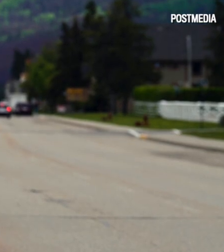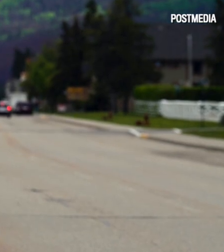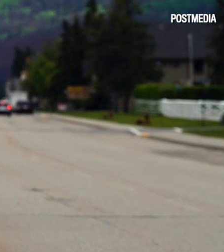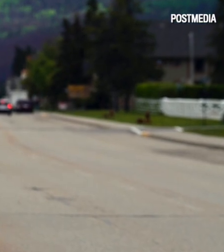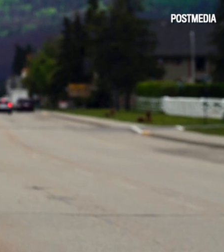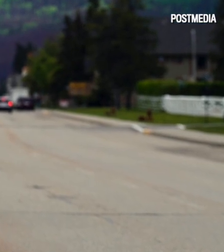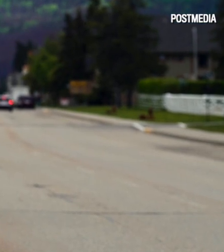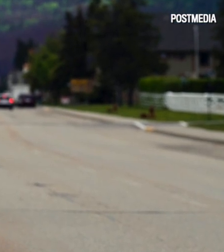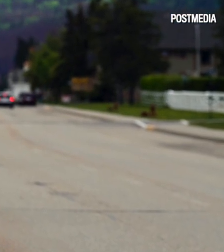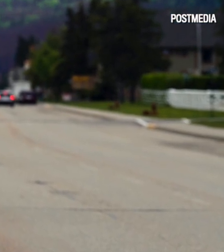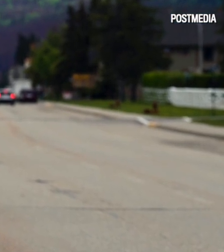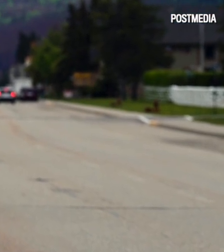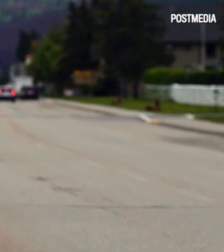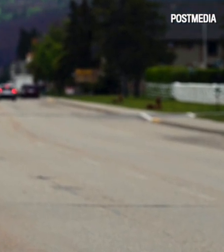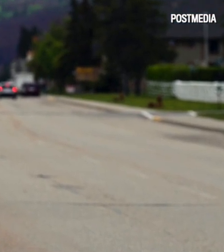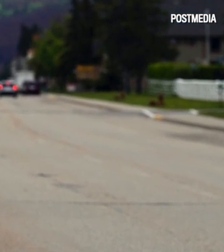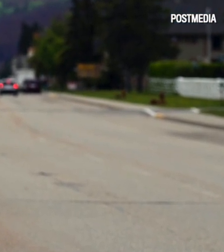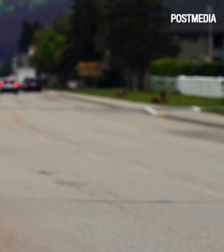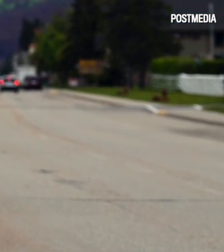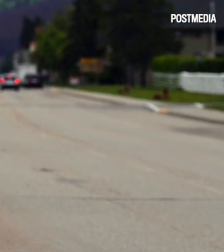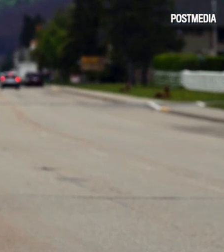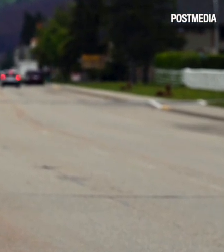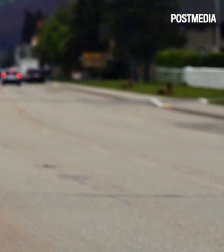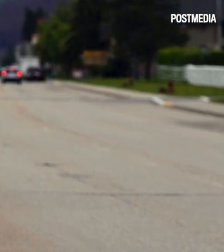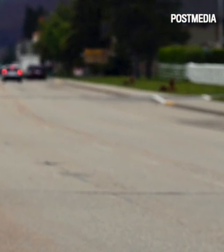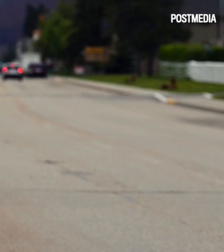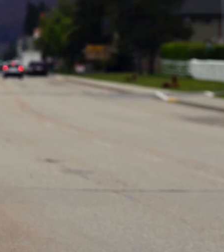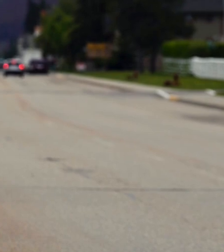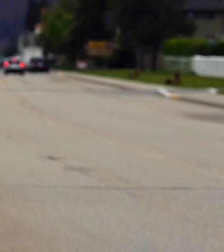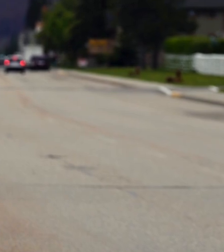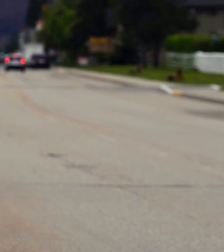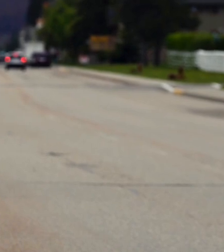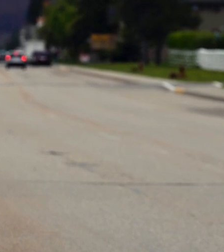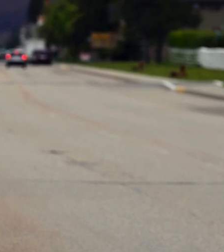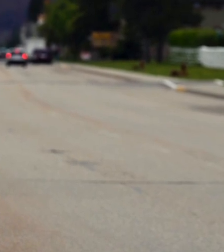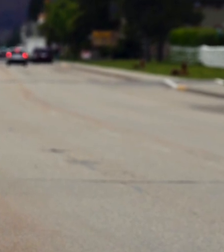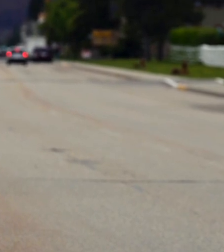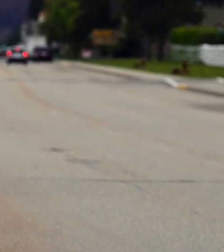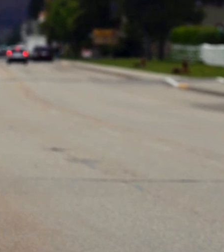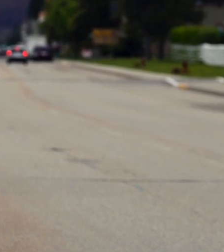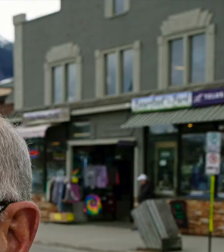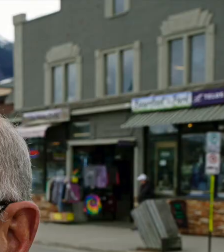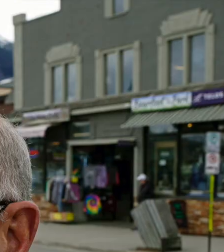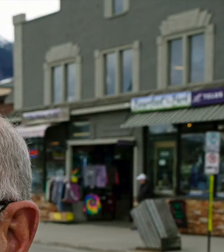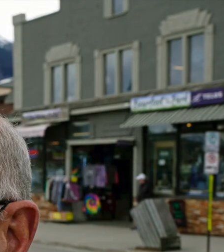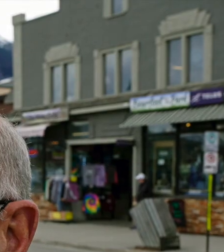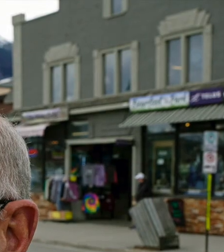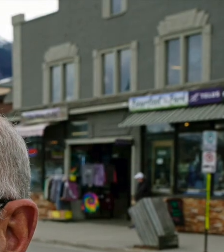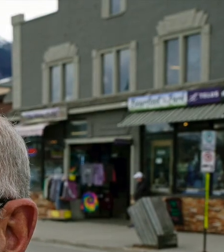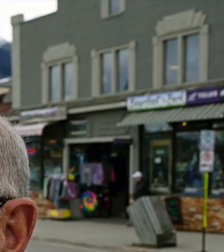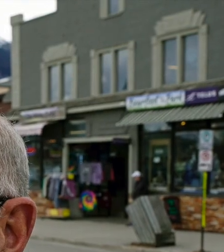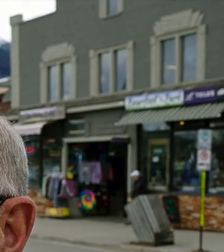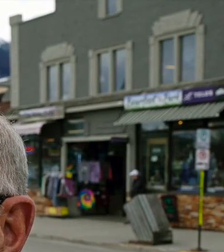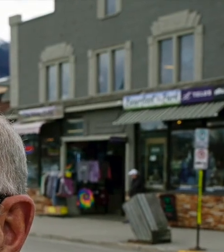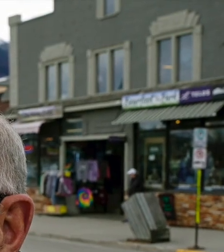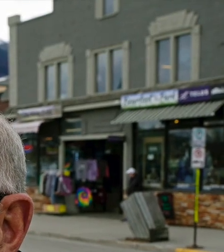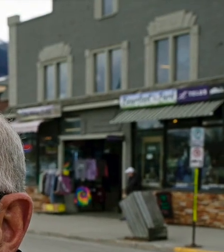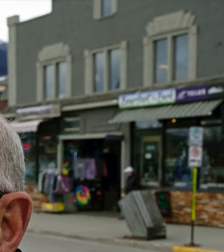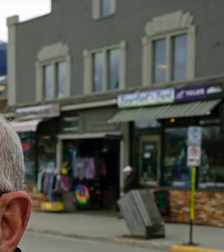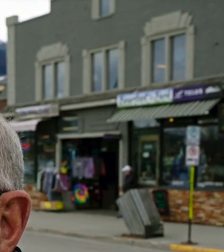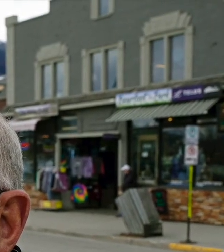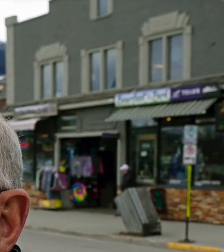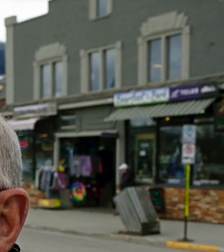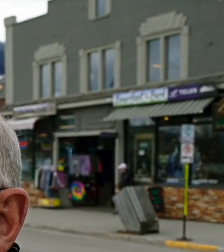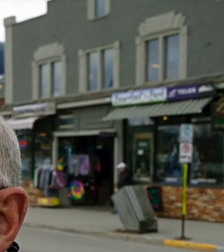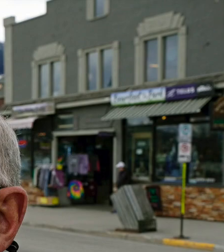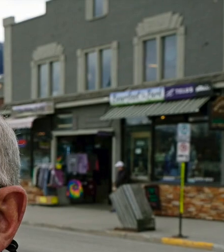And again, because right now our recommendation is, broadly speaking, that Albertans plan their travel within the province, I'm not